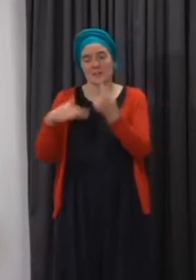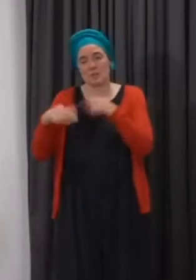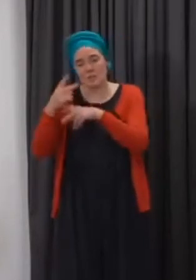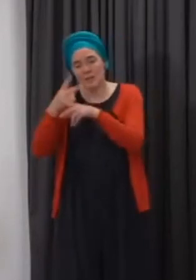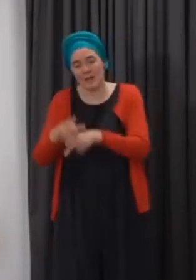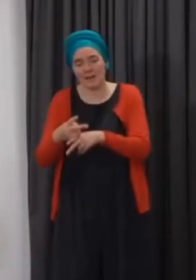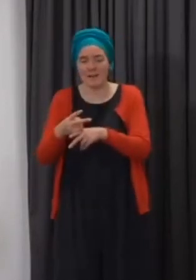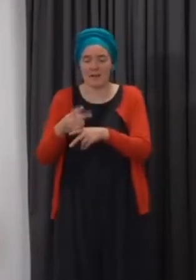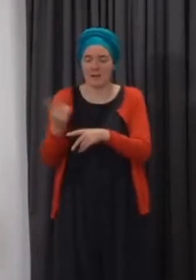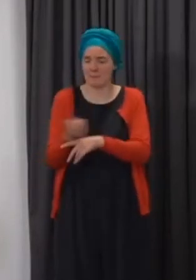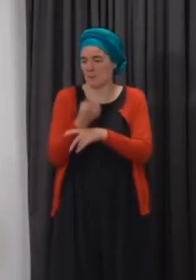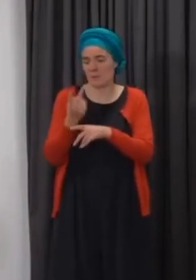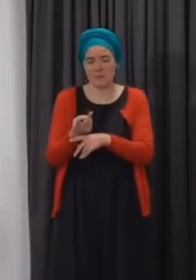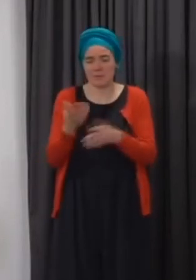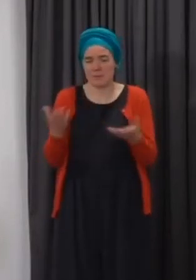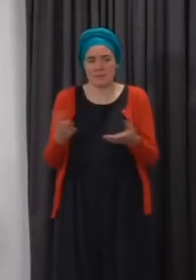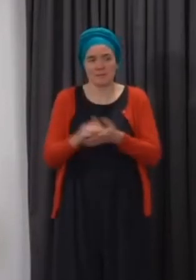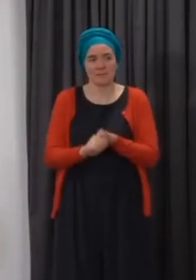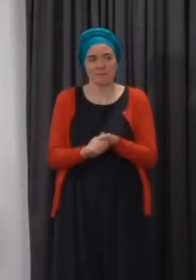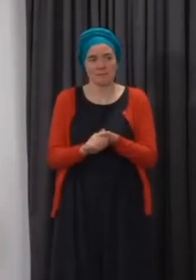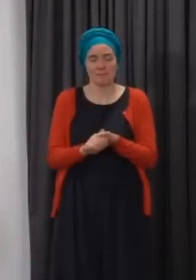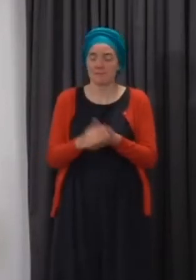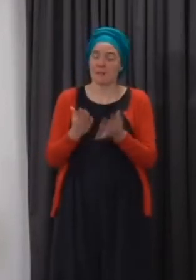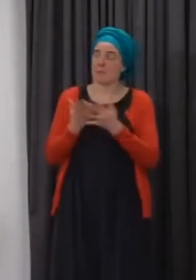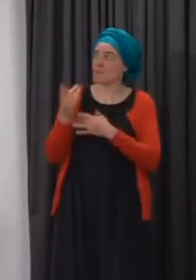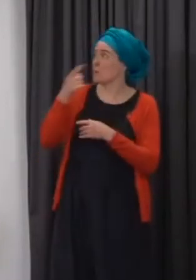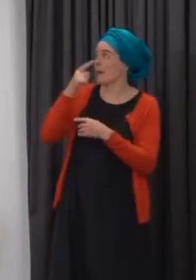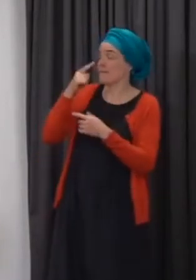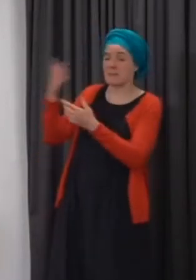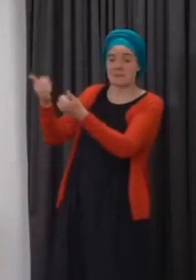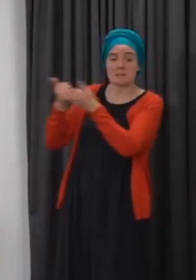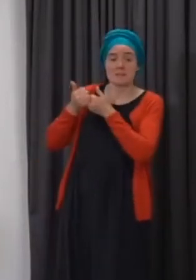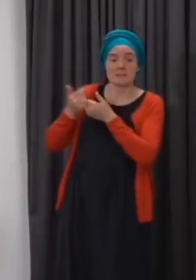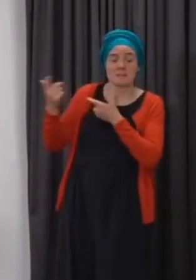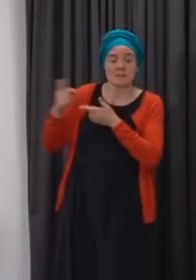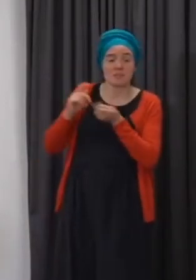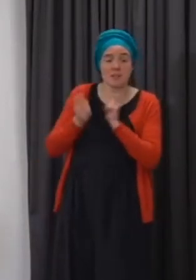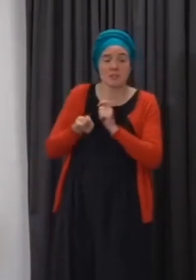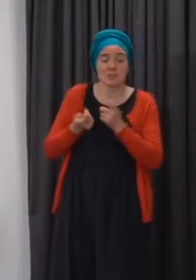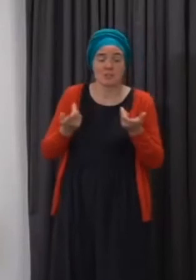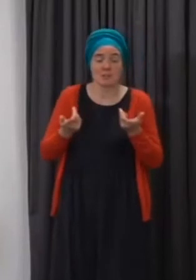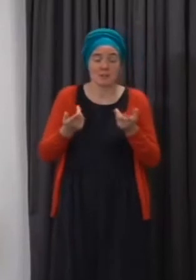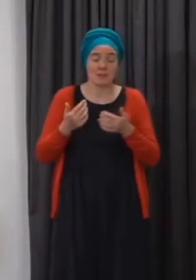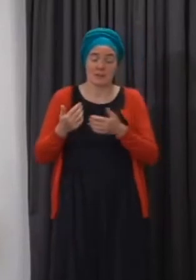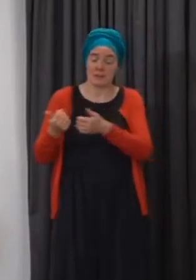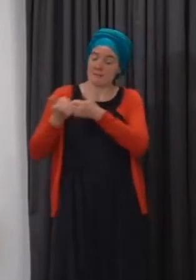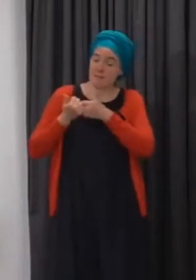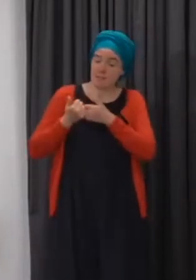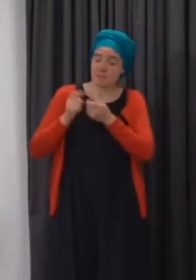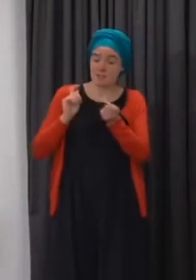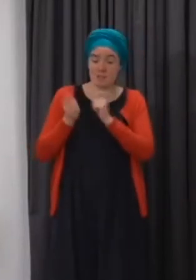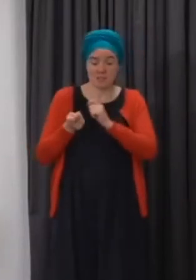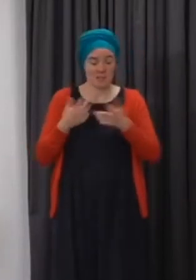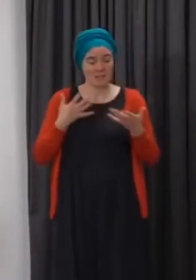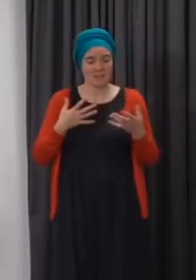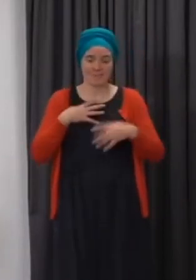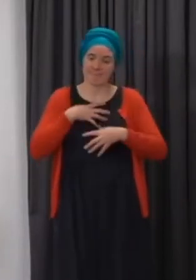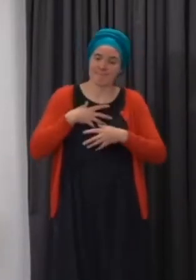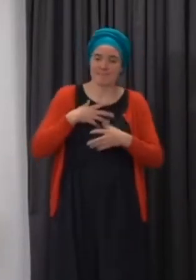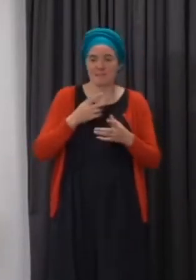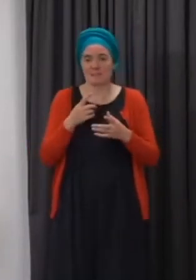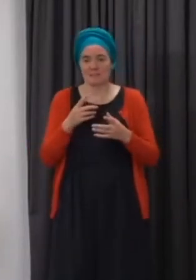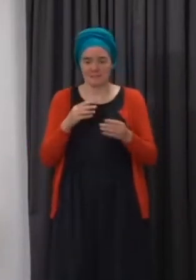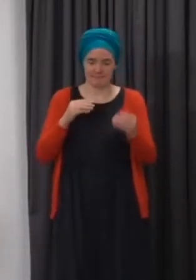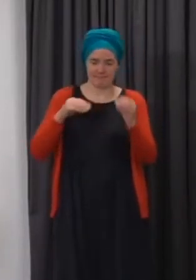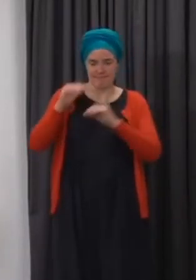themselves. And when the evidence has altered and changes, and that advice has been given, we have tried to adapt it and change it. The social care